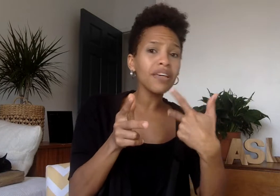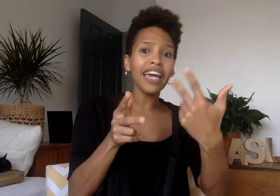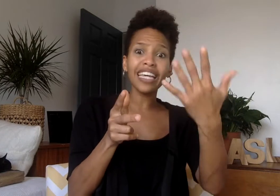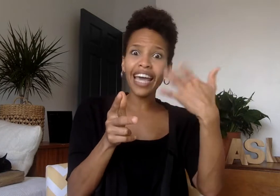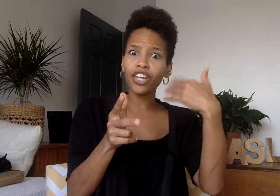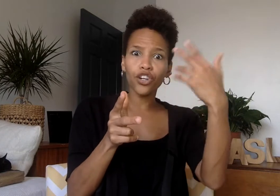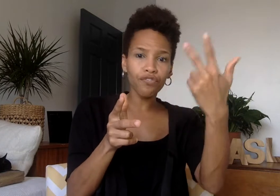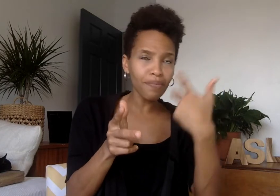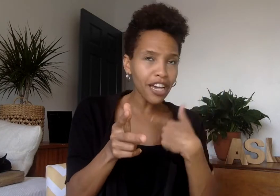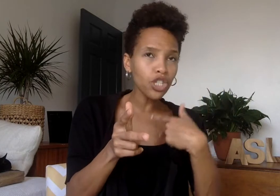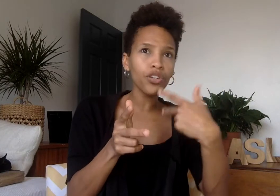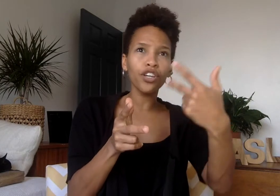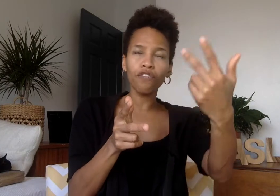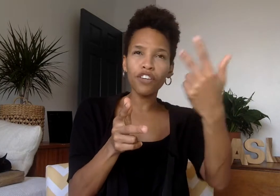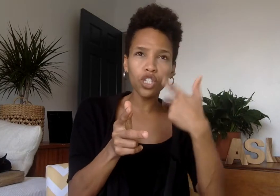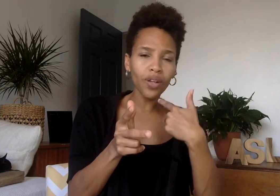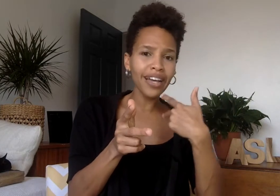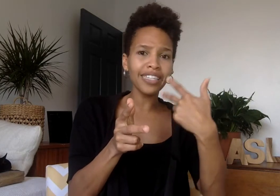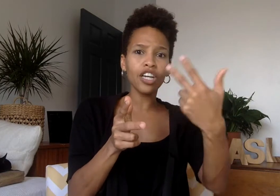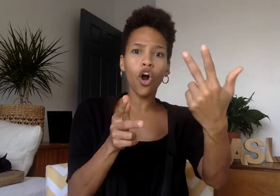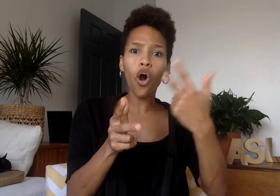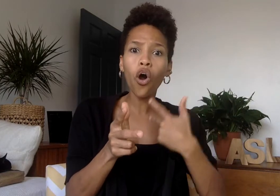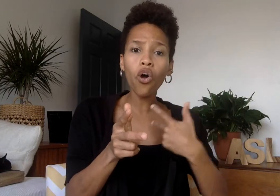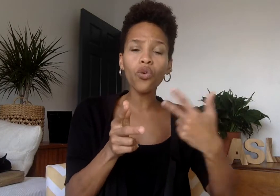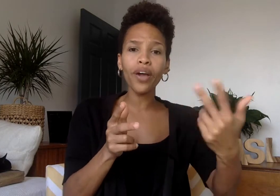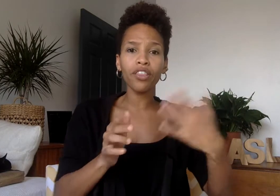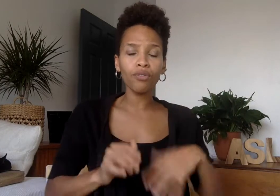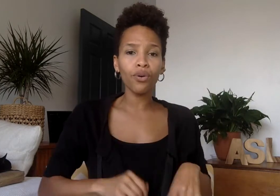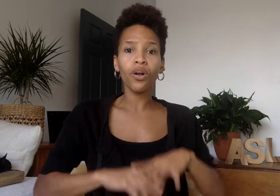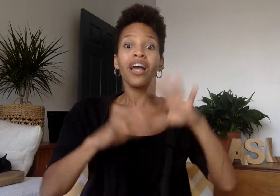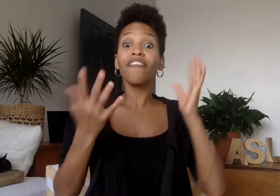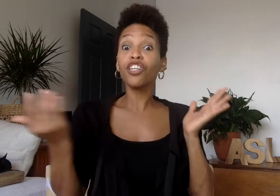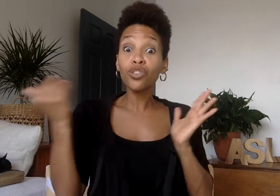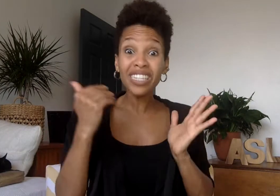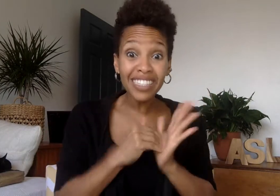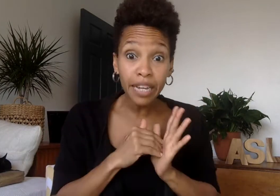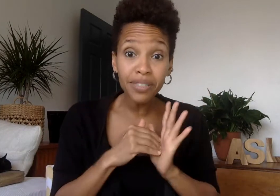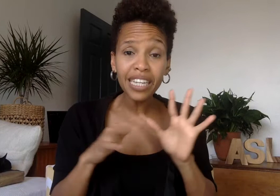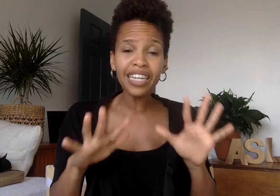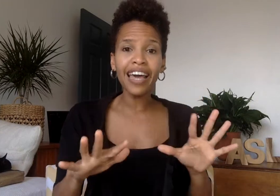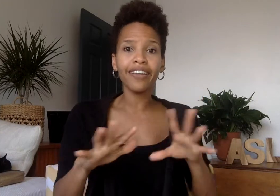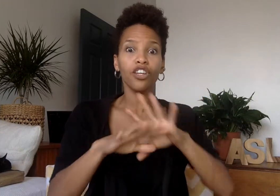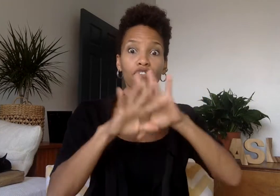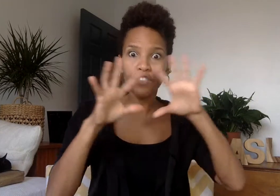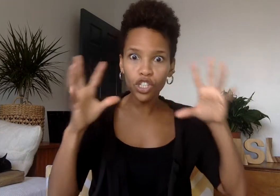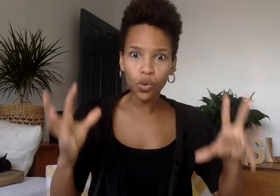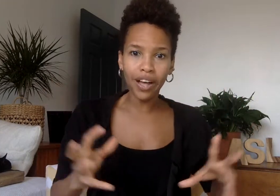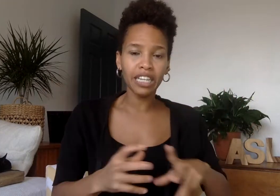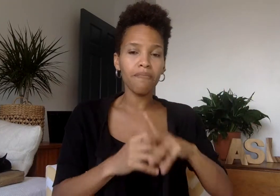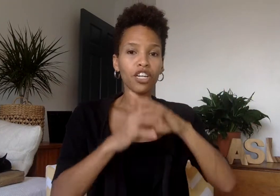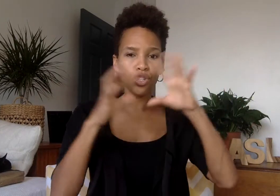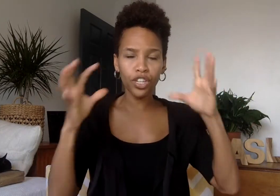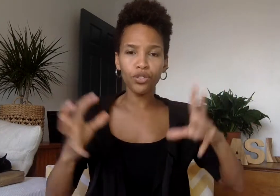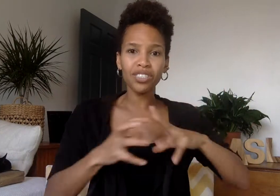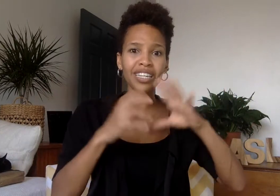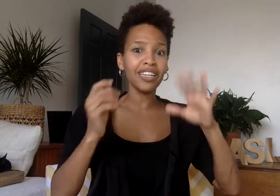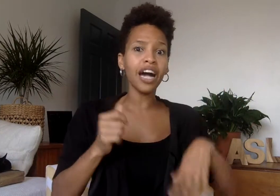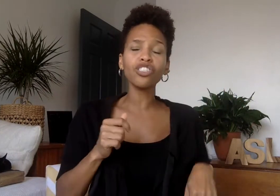and again make sure that you're visualizing it all the way through, and then you do the same scene again and you visualize it. Make sure that you're seeing, not just